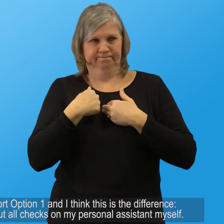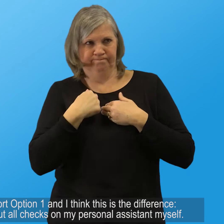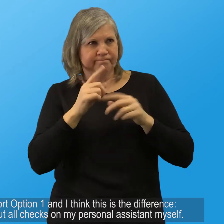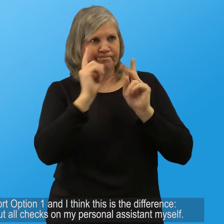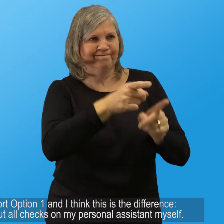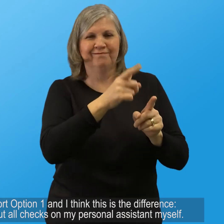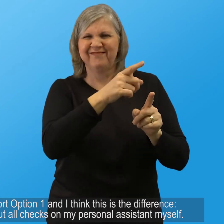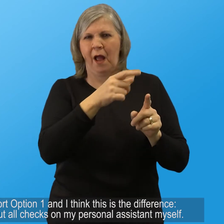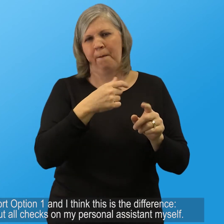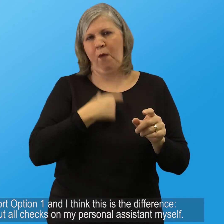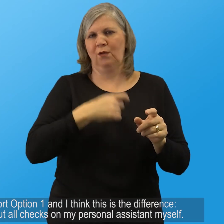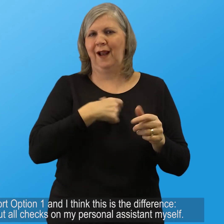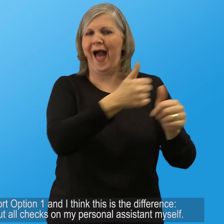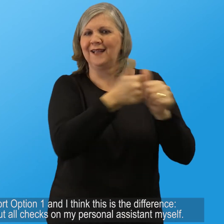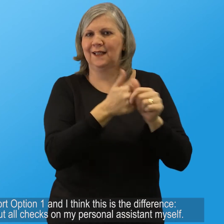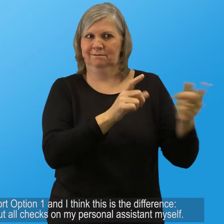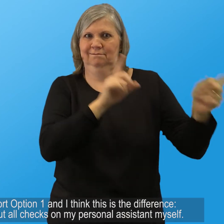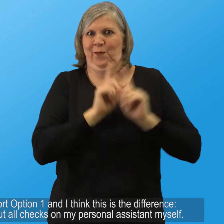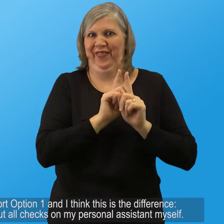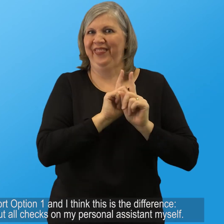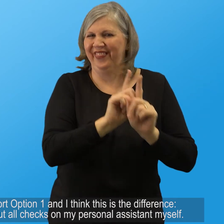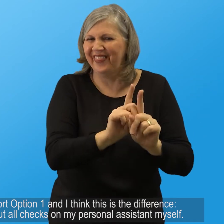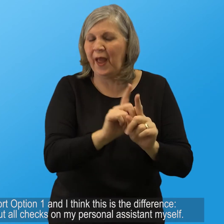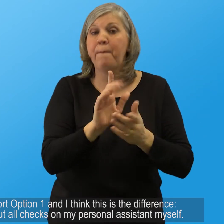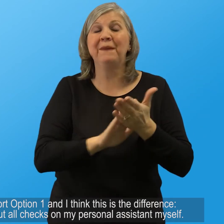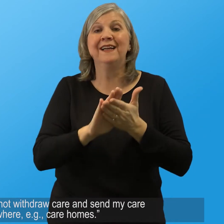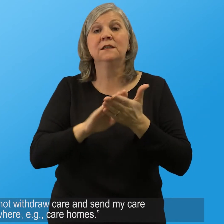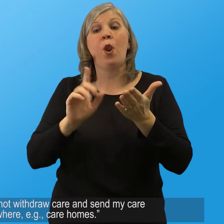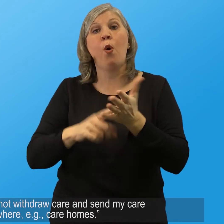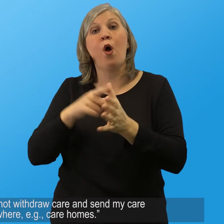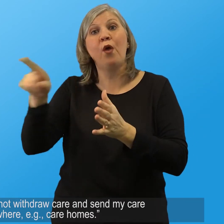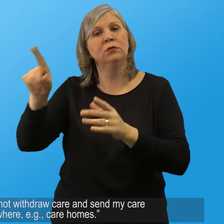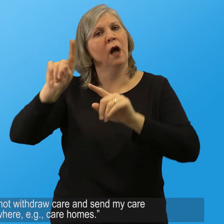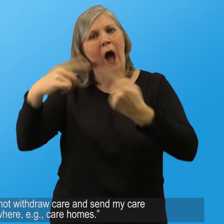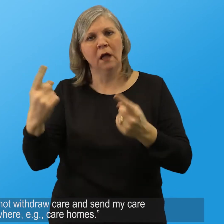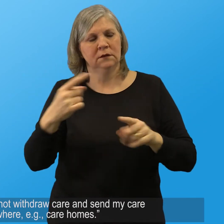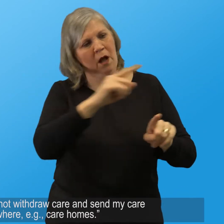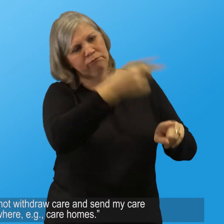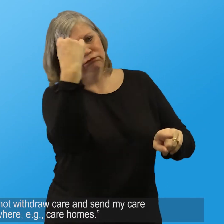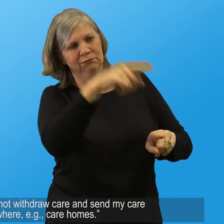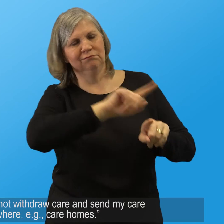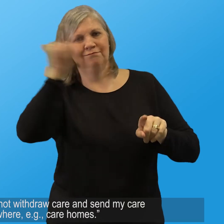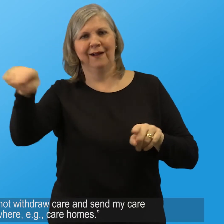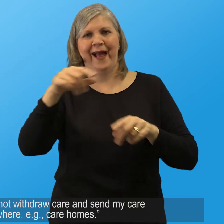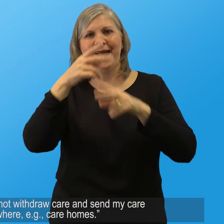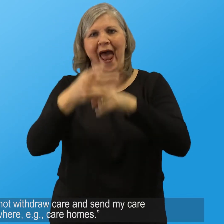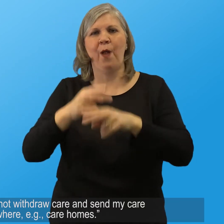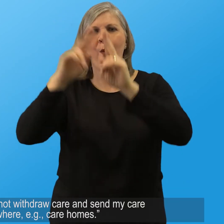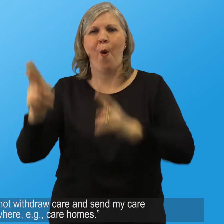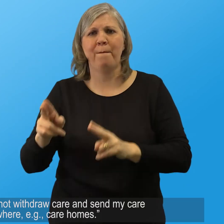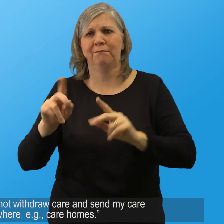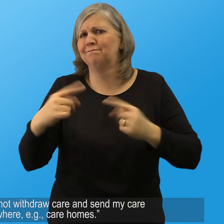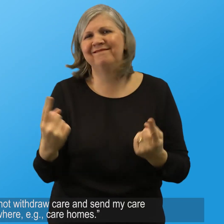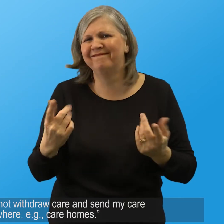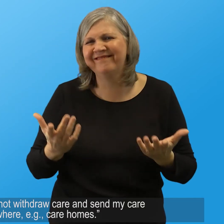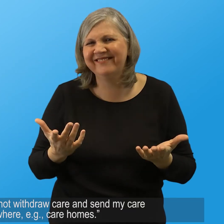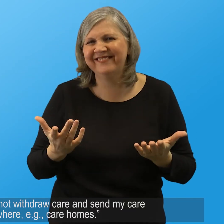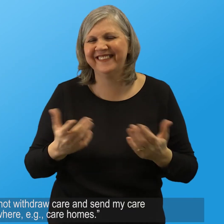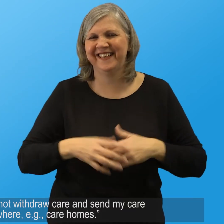my personal assistant myself. Local authorities cannot withdraw care and send my care staff elsewhere, for example,